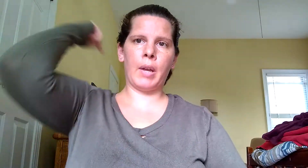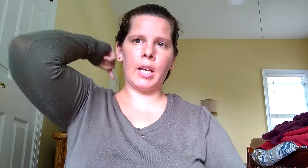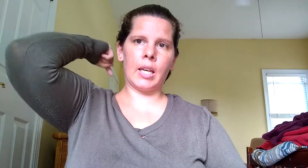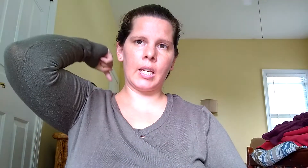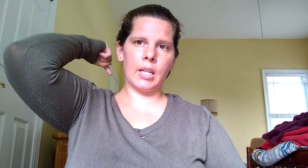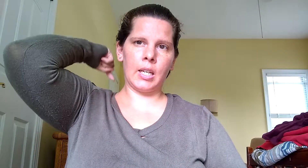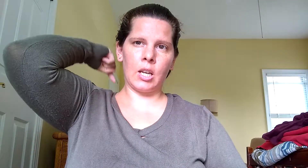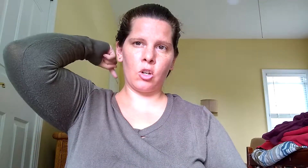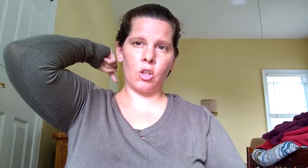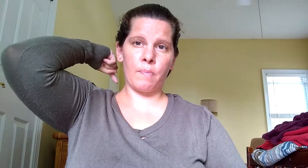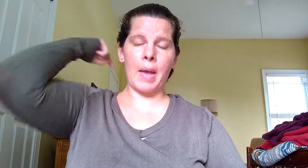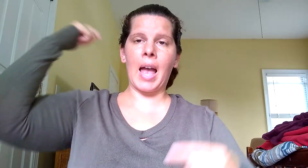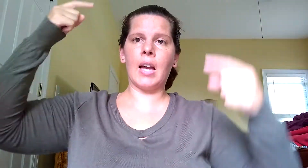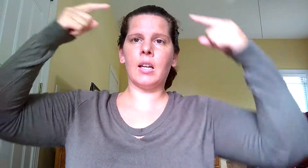like indicate to their back.